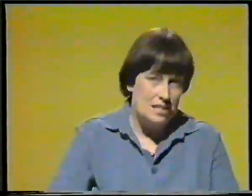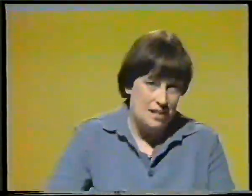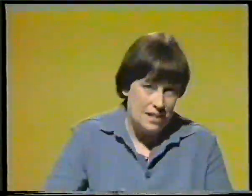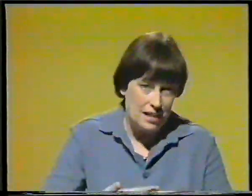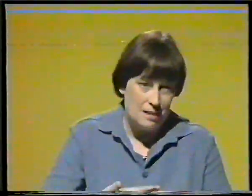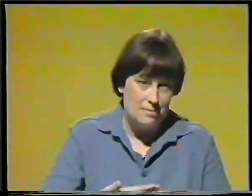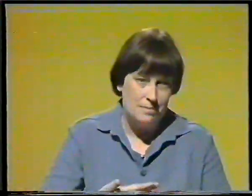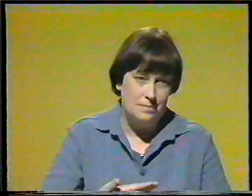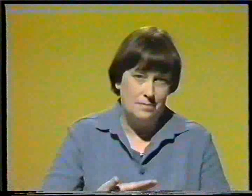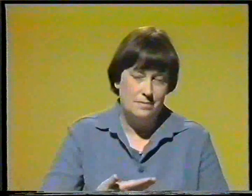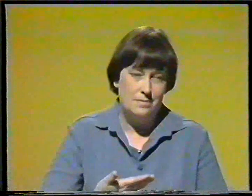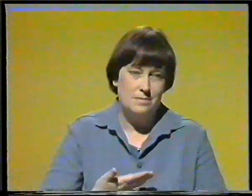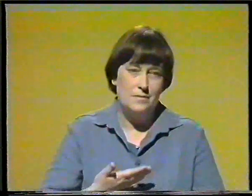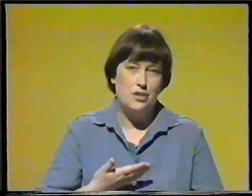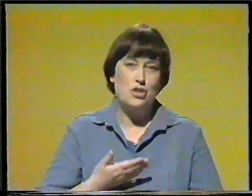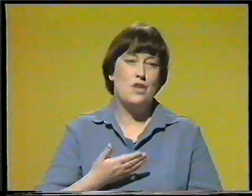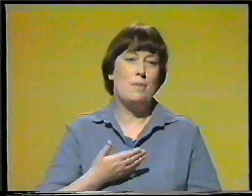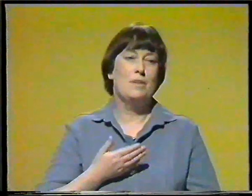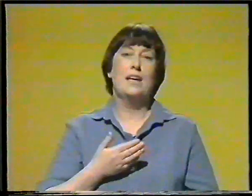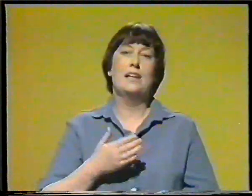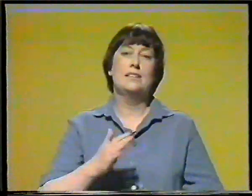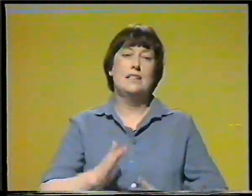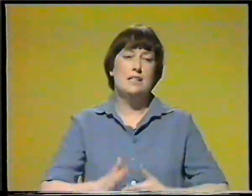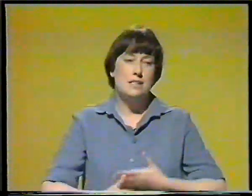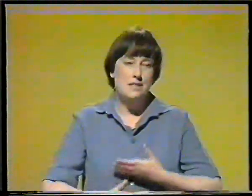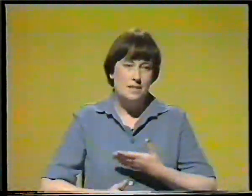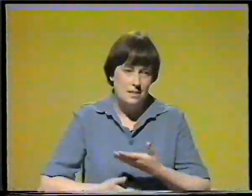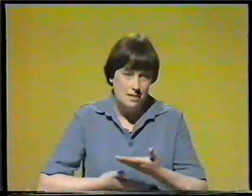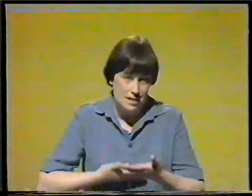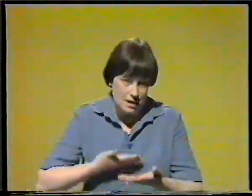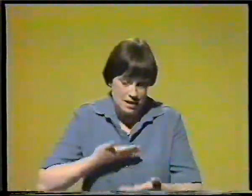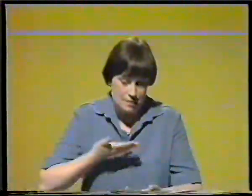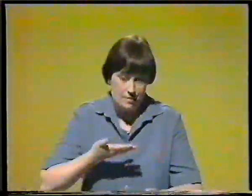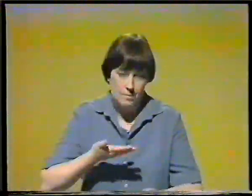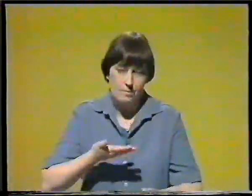Sick. I'll just show that one again. Sick.